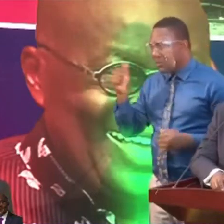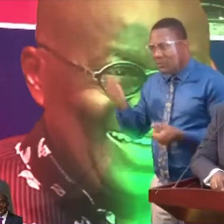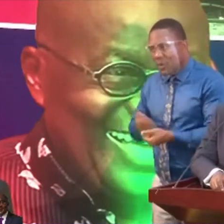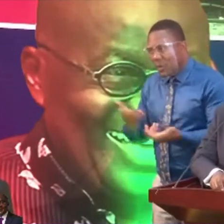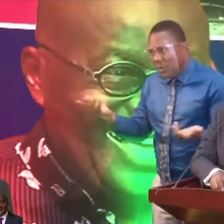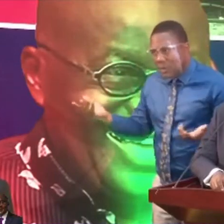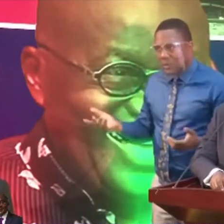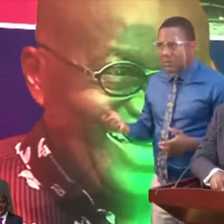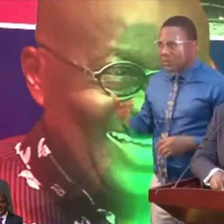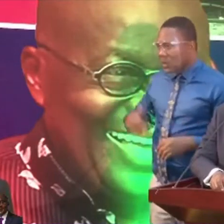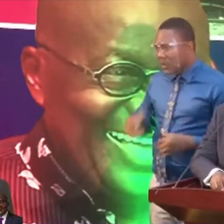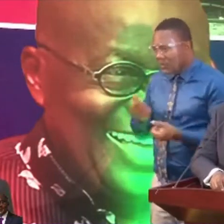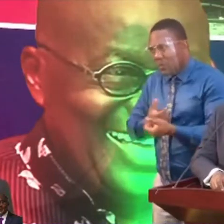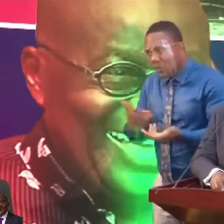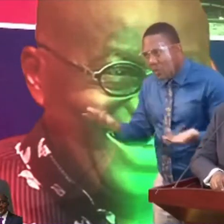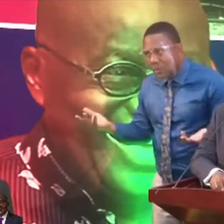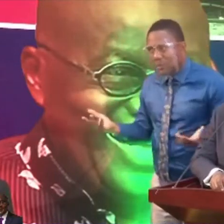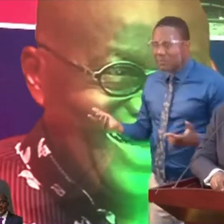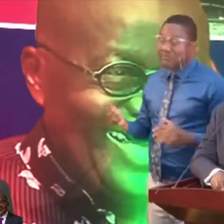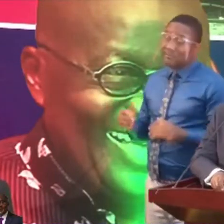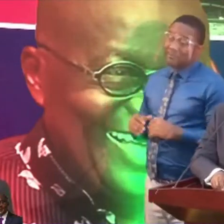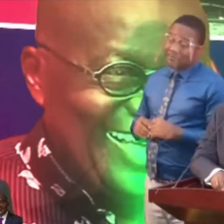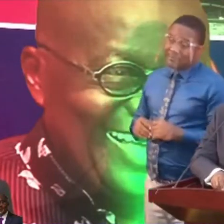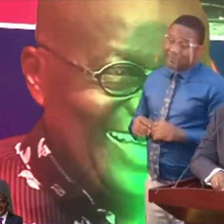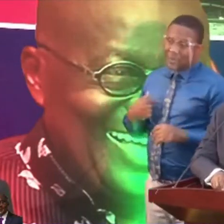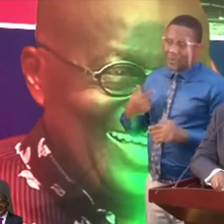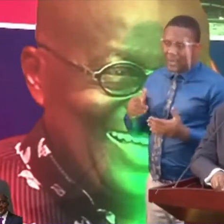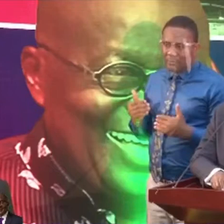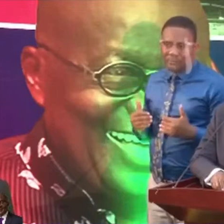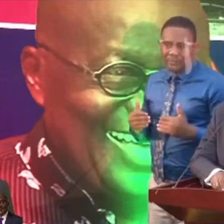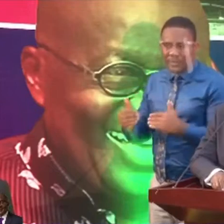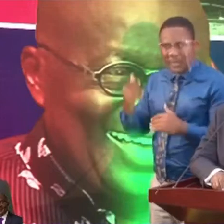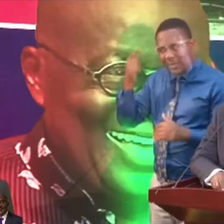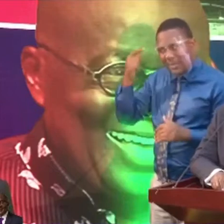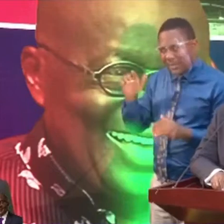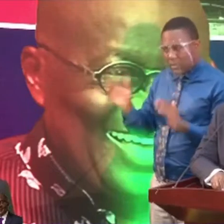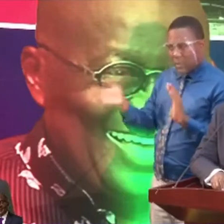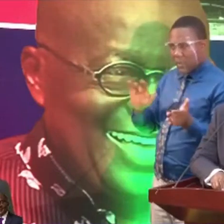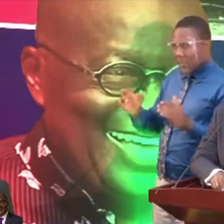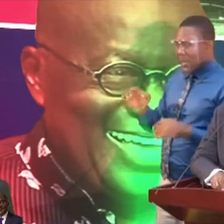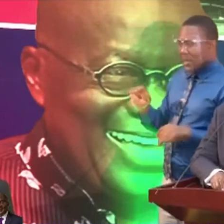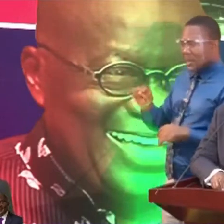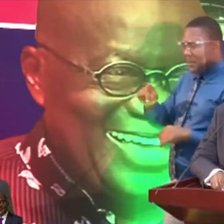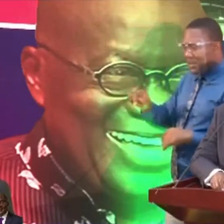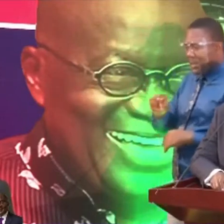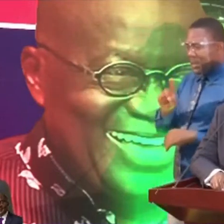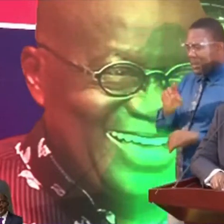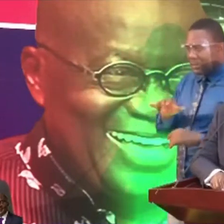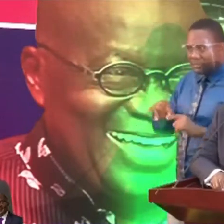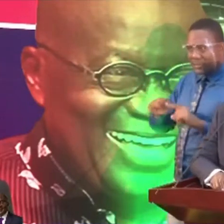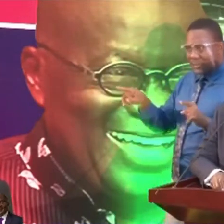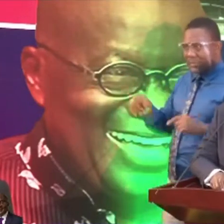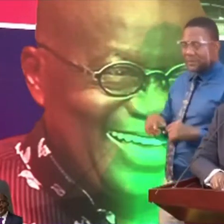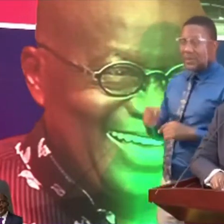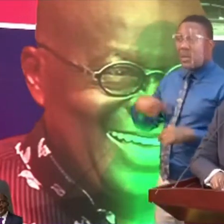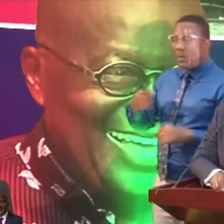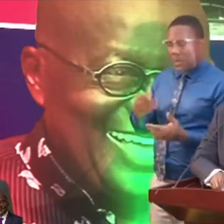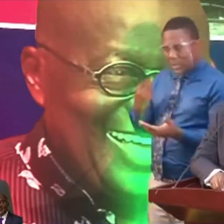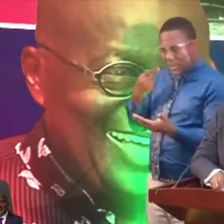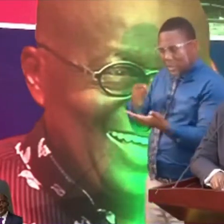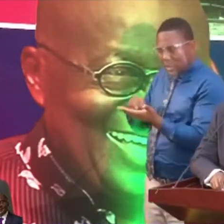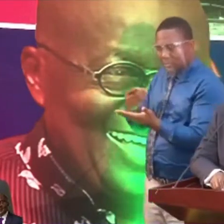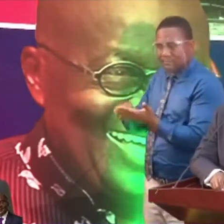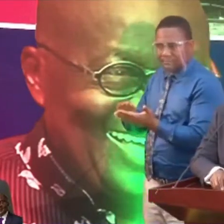all, and we're pushing all of that, and I think it's a big difference between us. And we are focusing also on value for money in